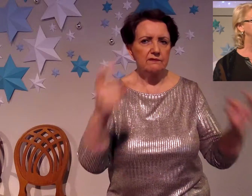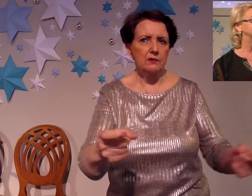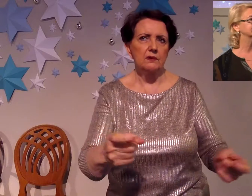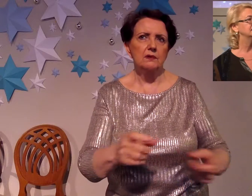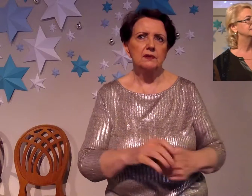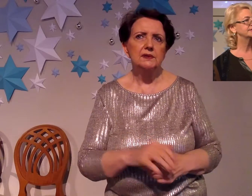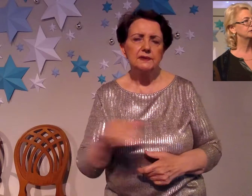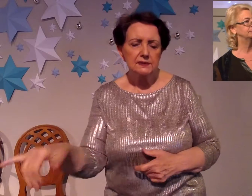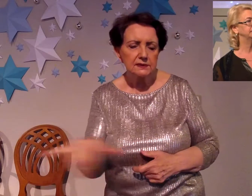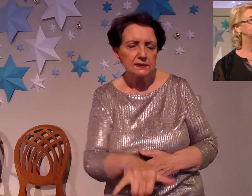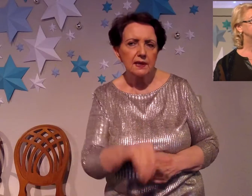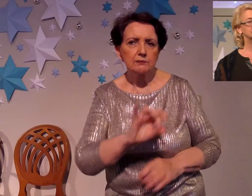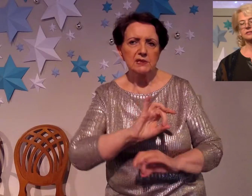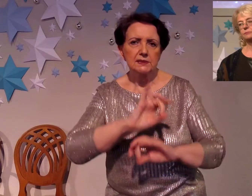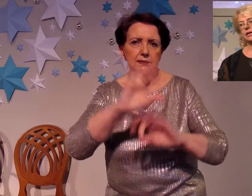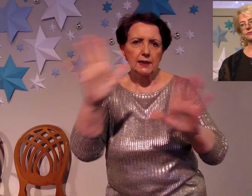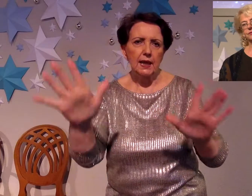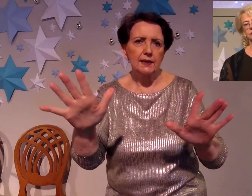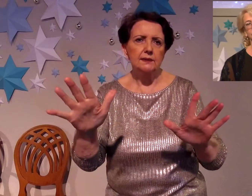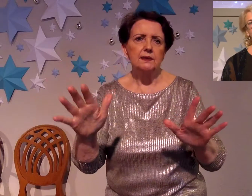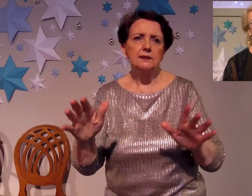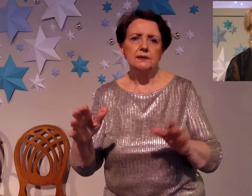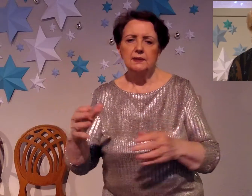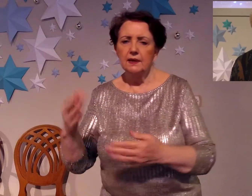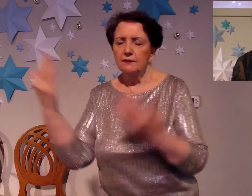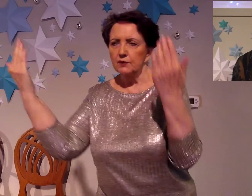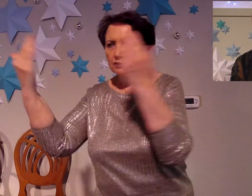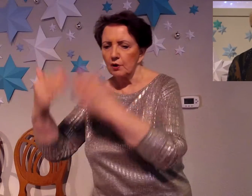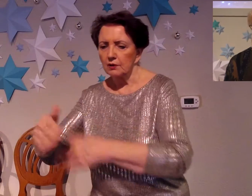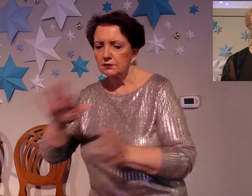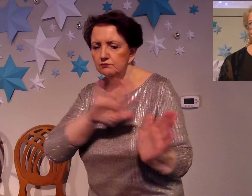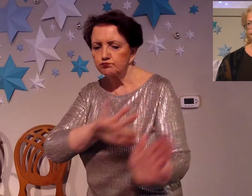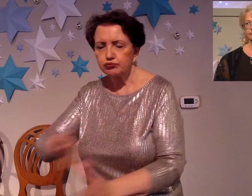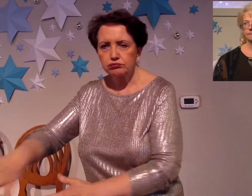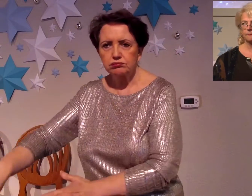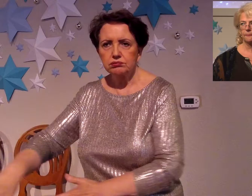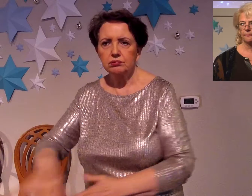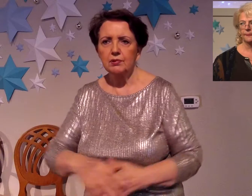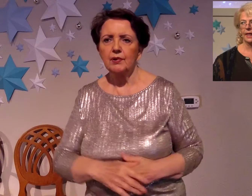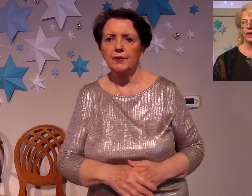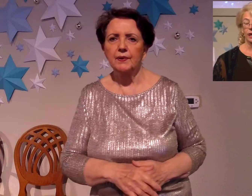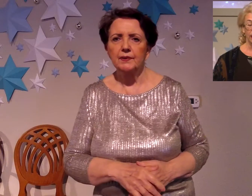as light simply dissipates the darkness.